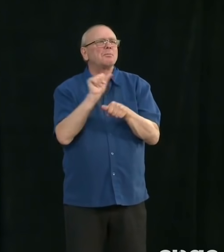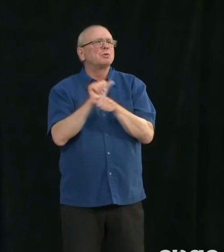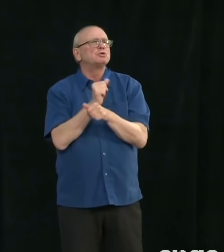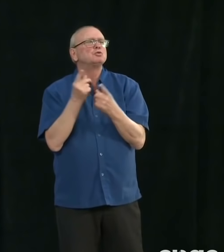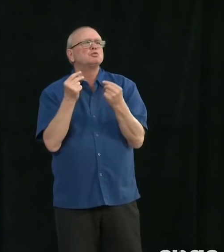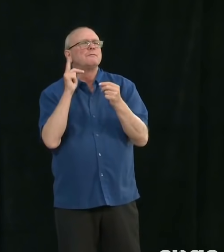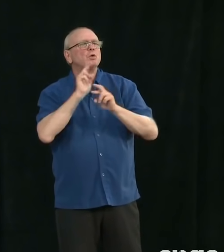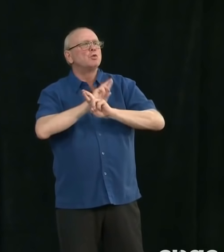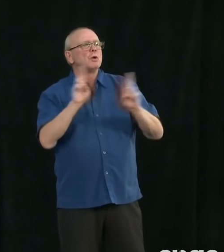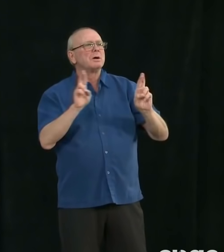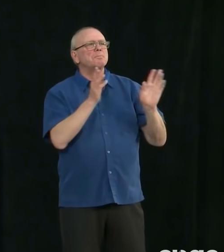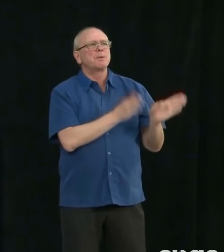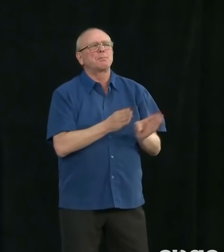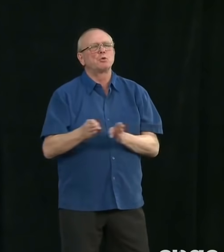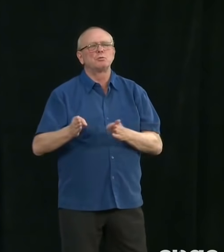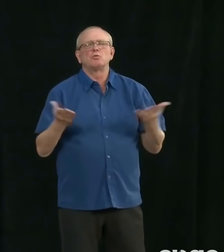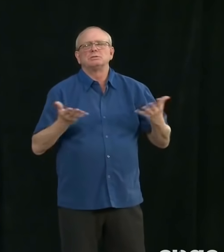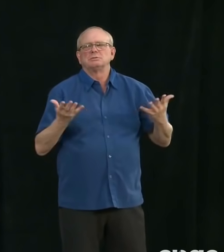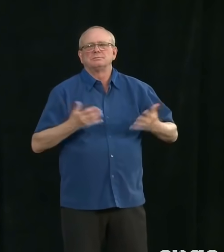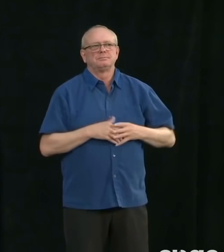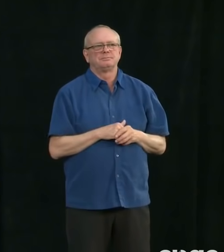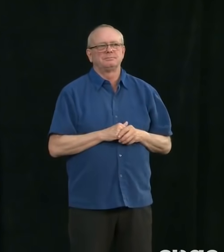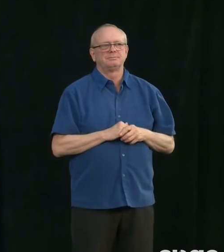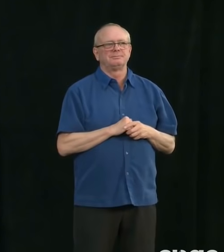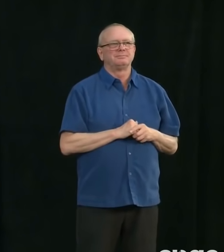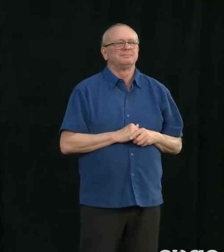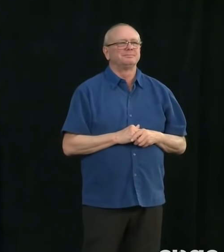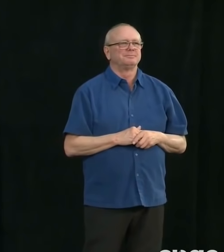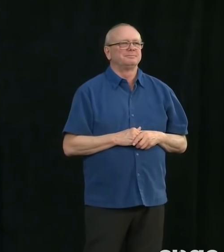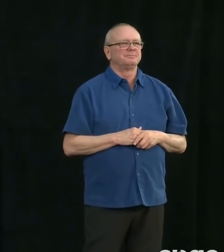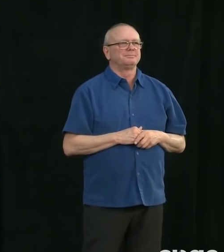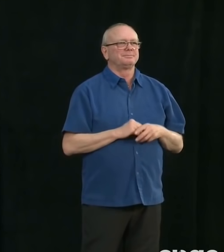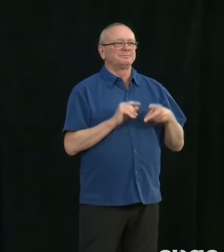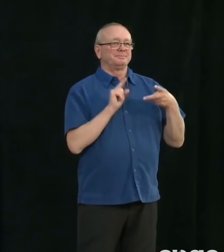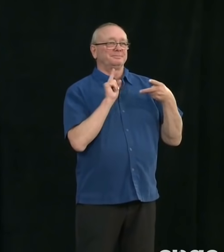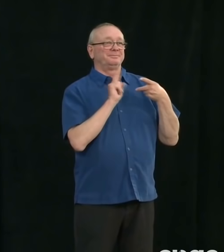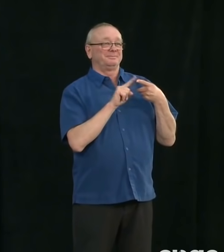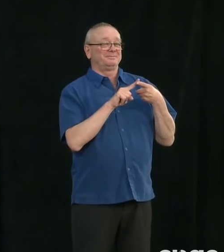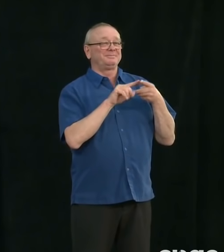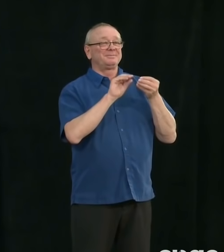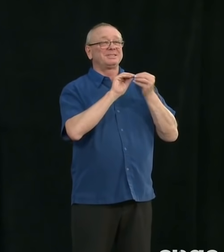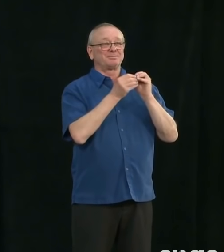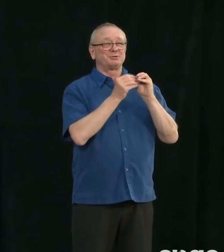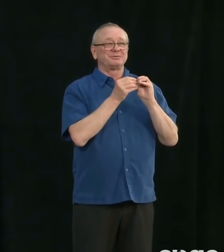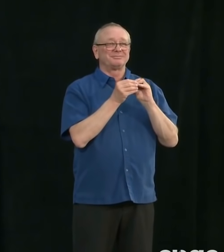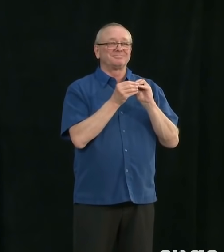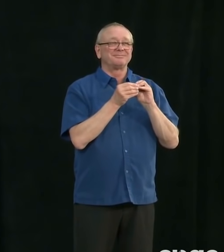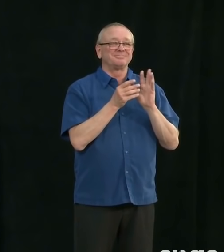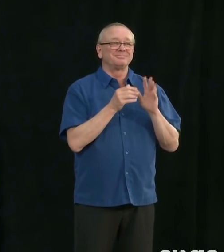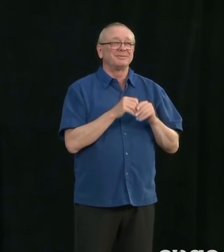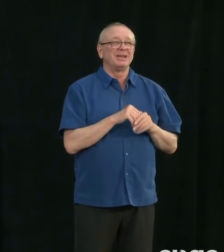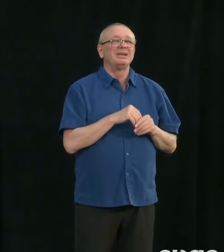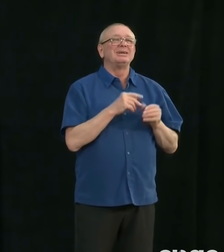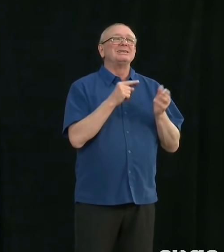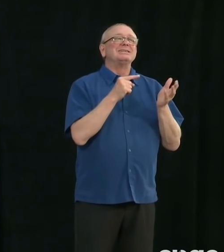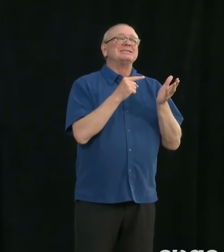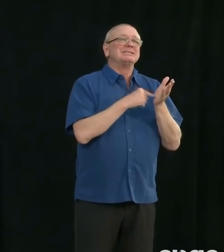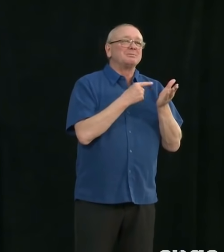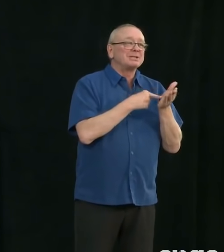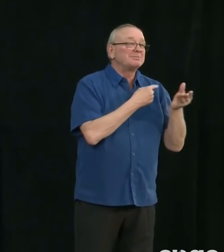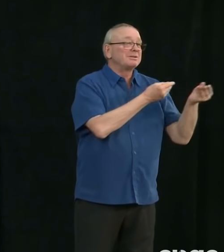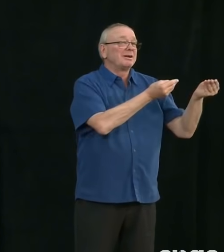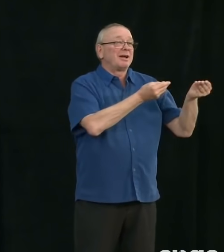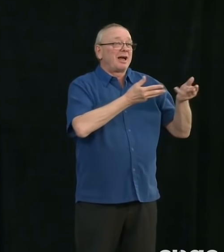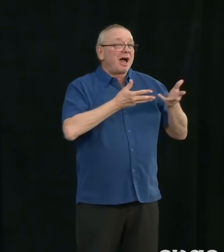reported to us, the case comes through the lab information system to the ministry. And so sometimes the address that's linked to the